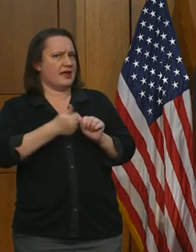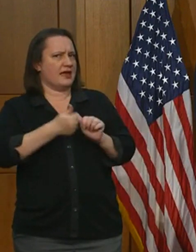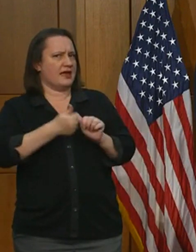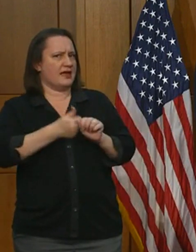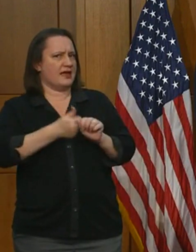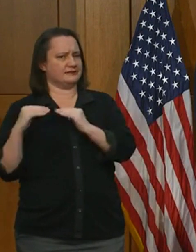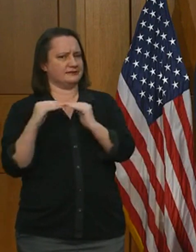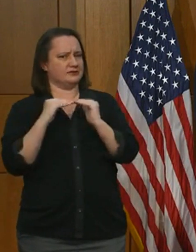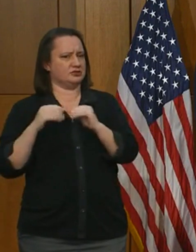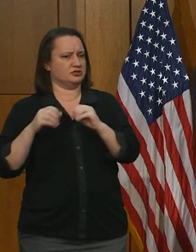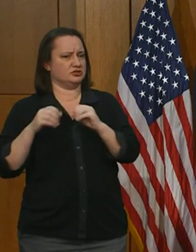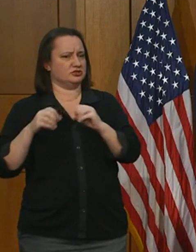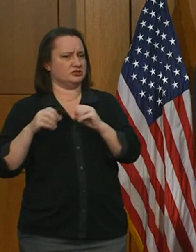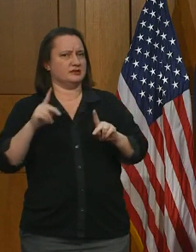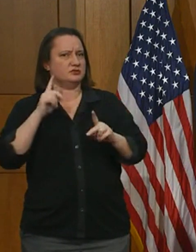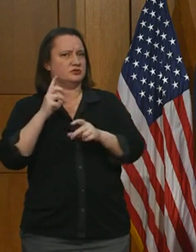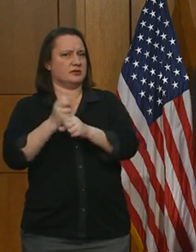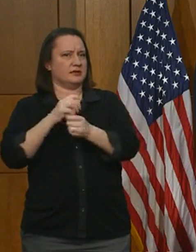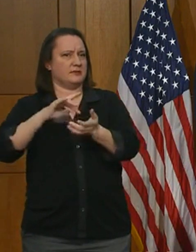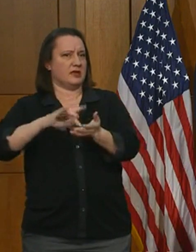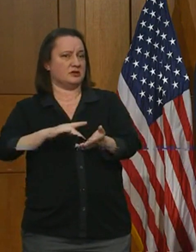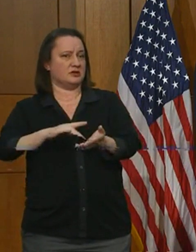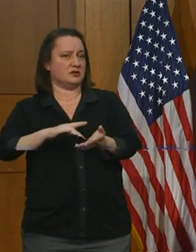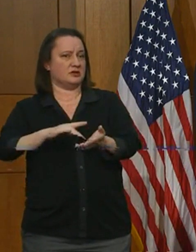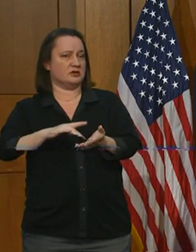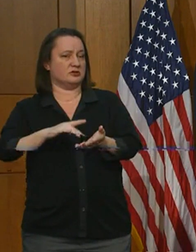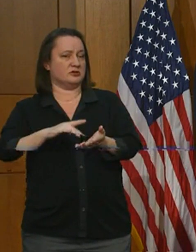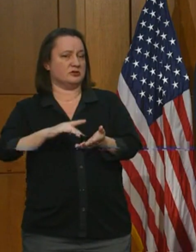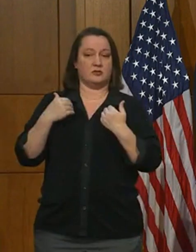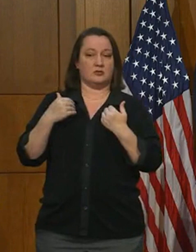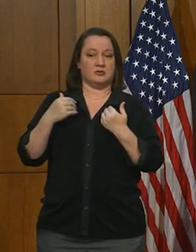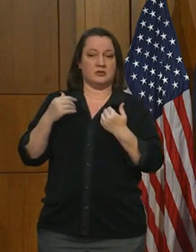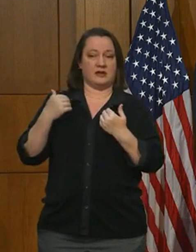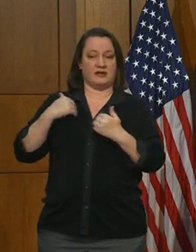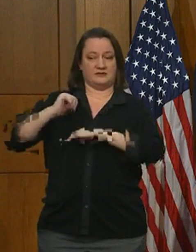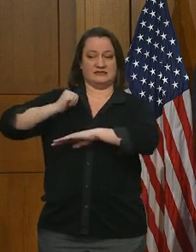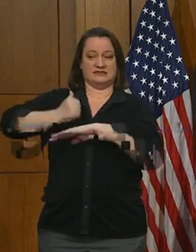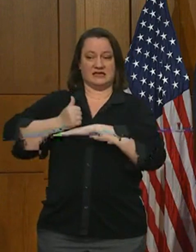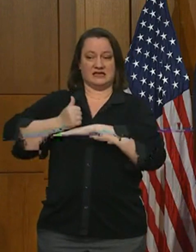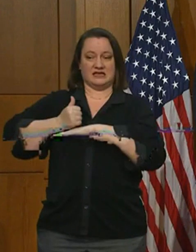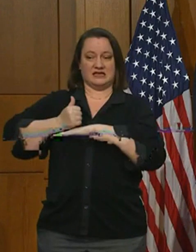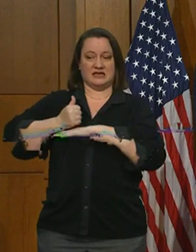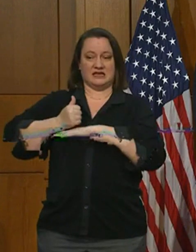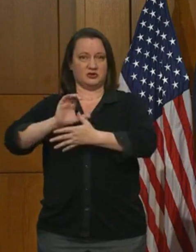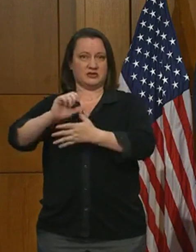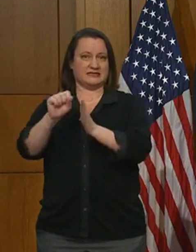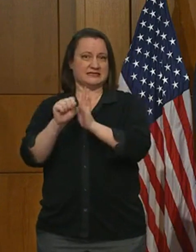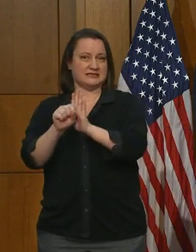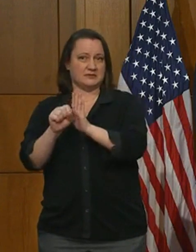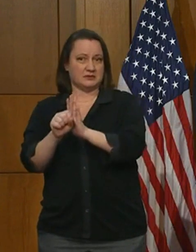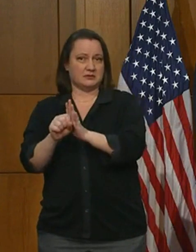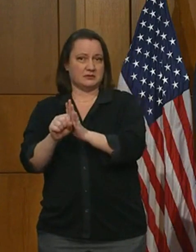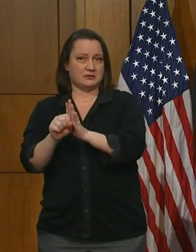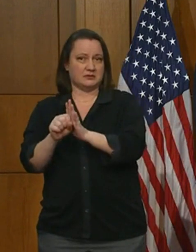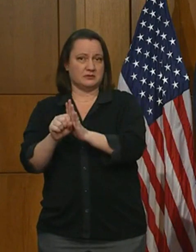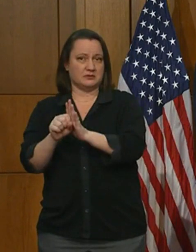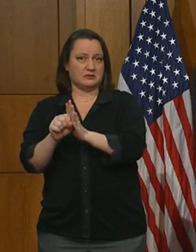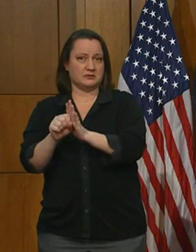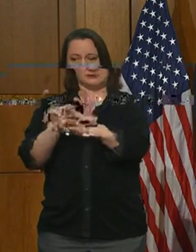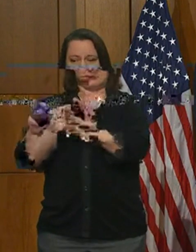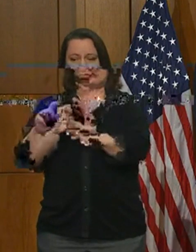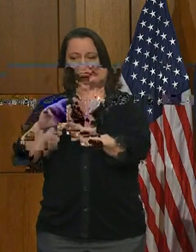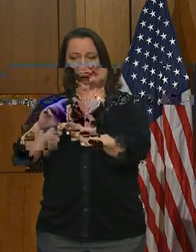Is there certain criteria of severity of the symptoms that they have to meet before they're kind of put their name in the hat?